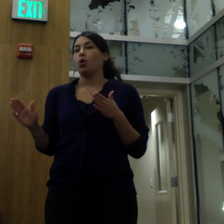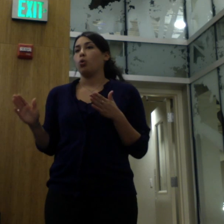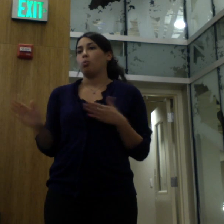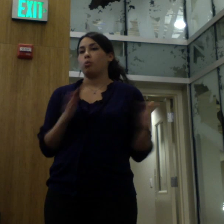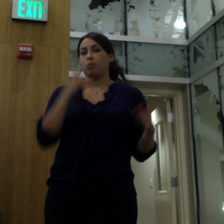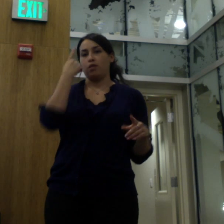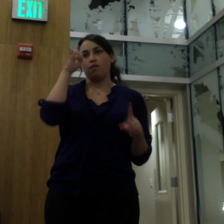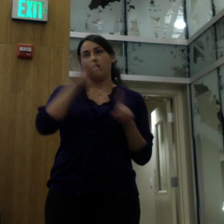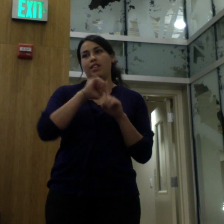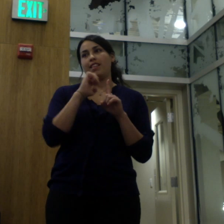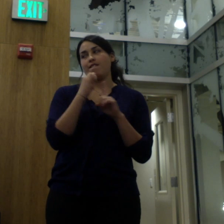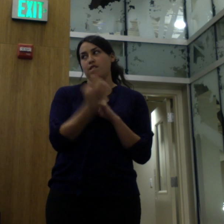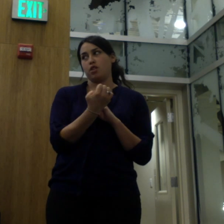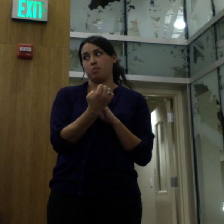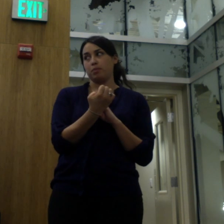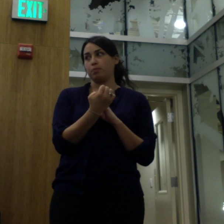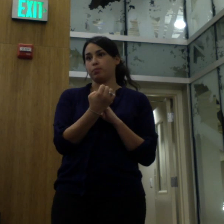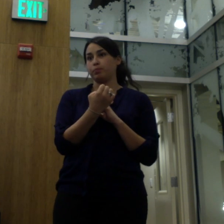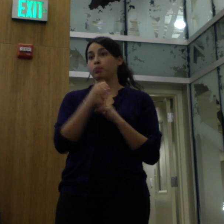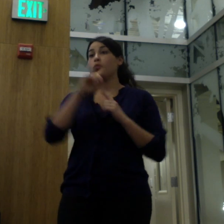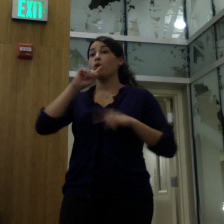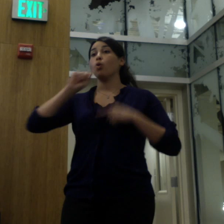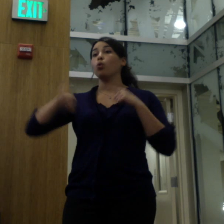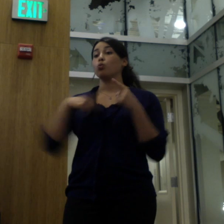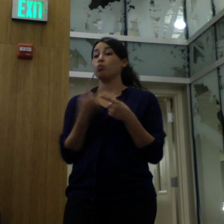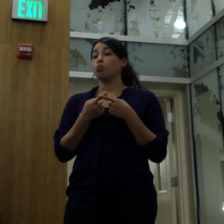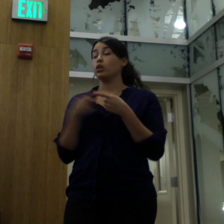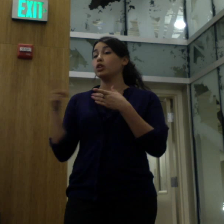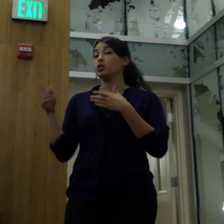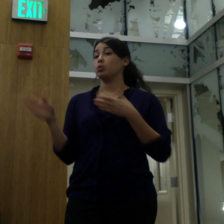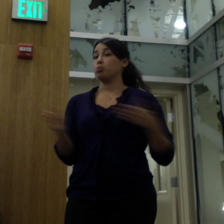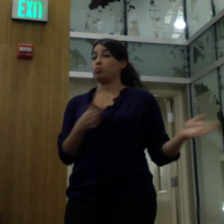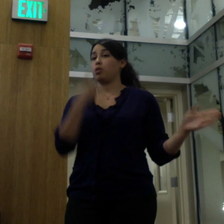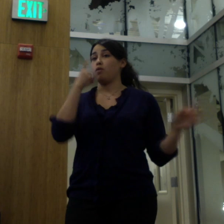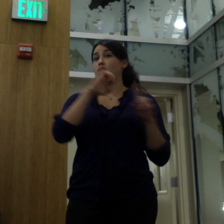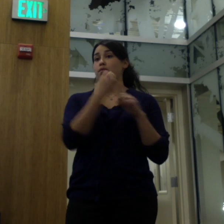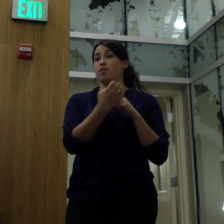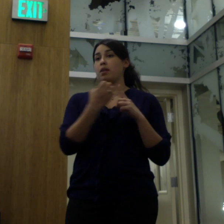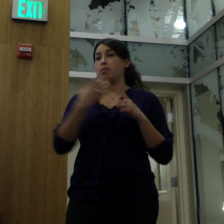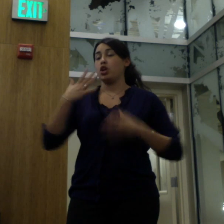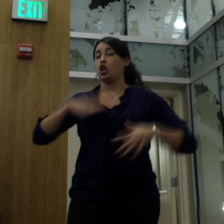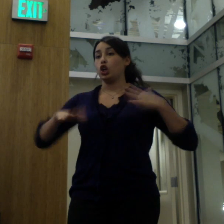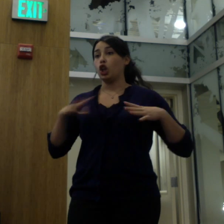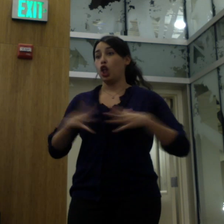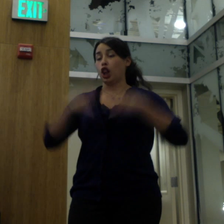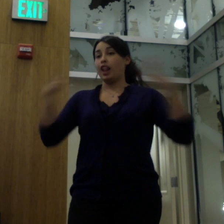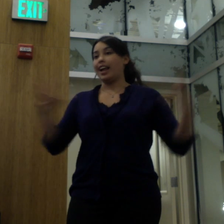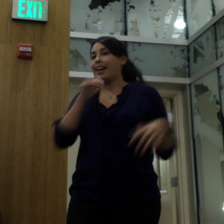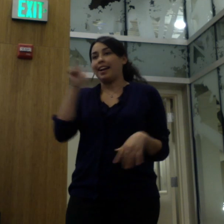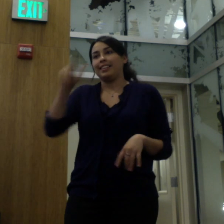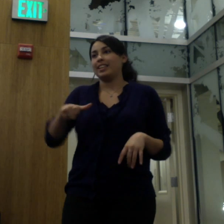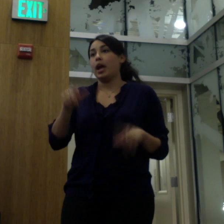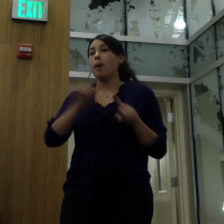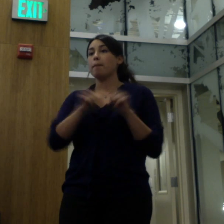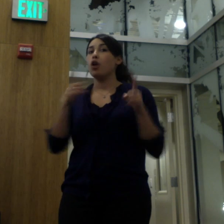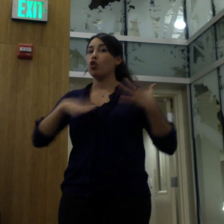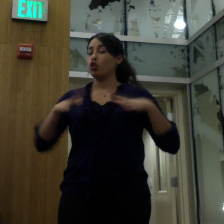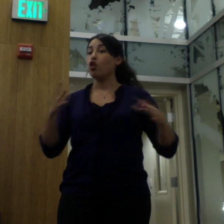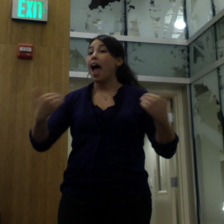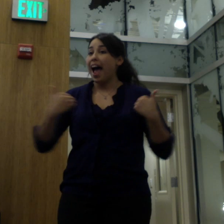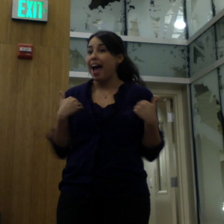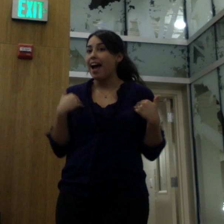for the environment, when you are preparing for the environment, you don't have to have a lot of clothing, but the clothing that you do have is going to be crucial